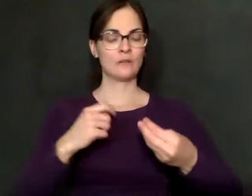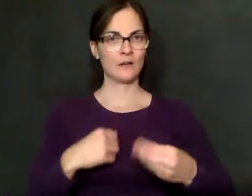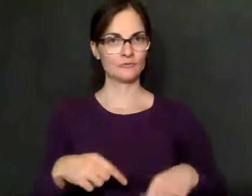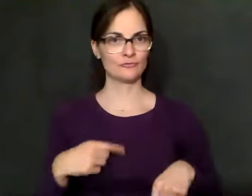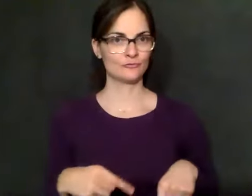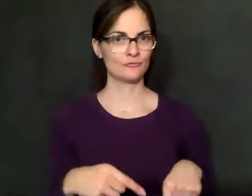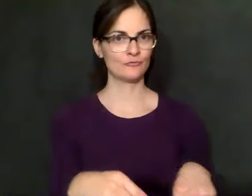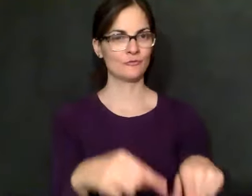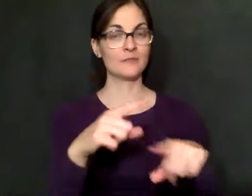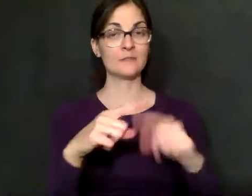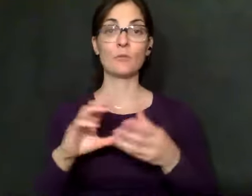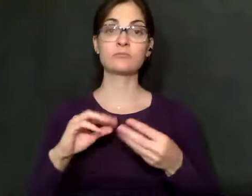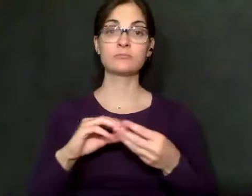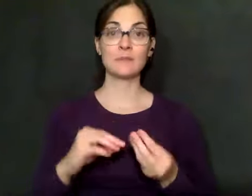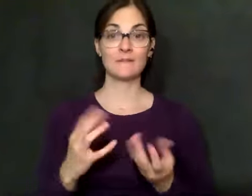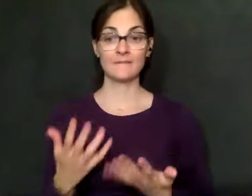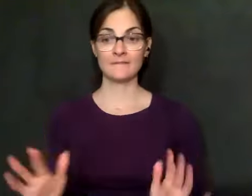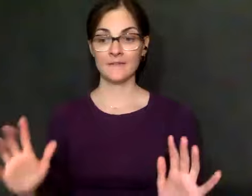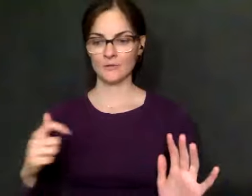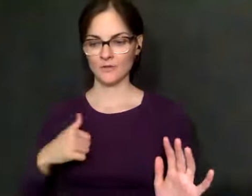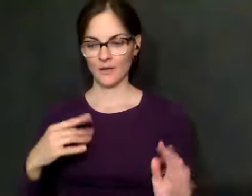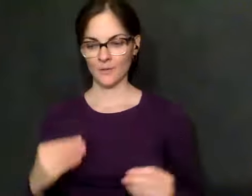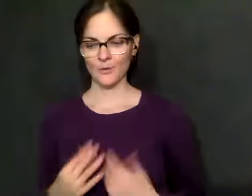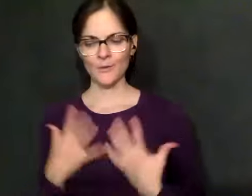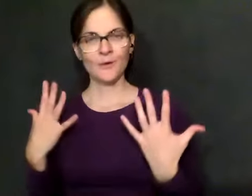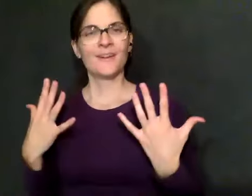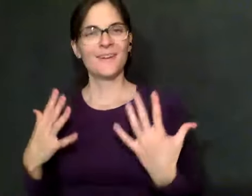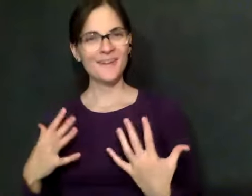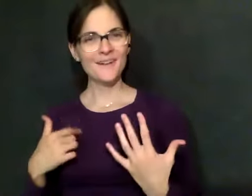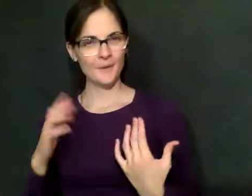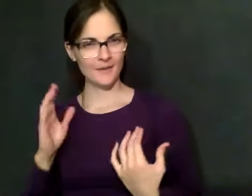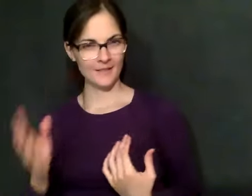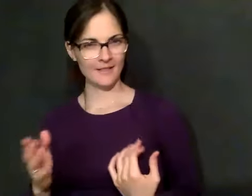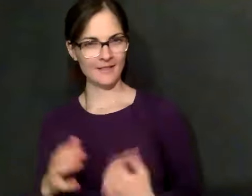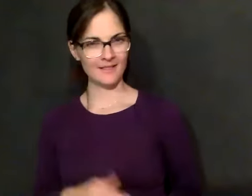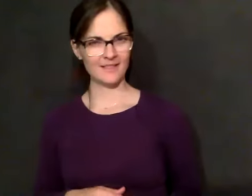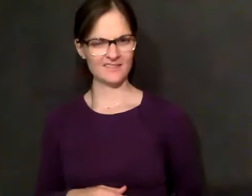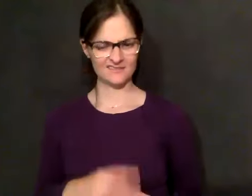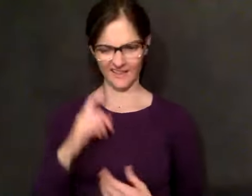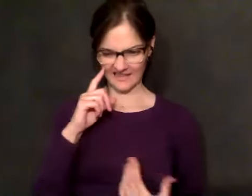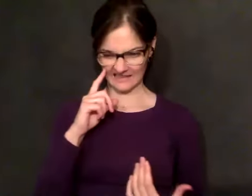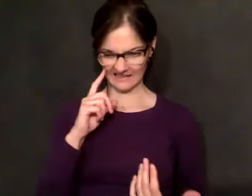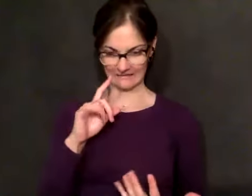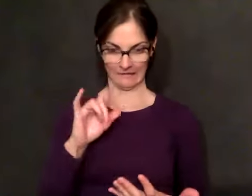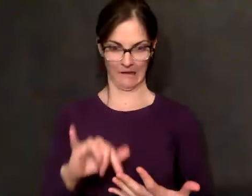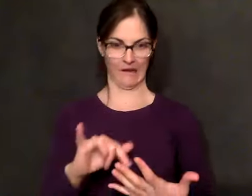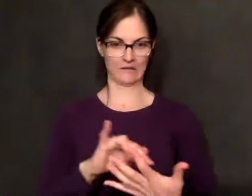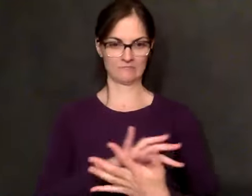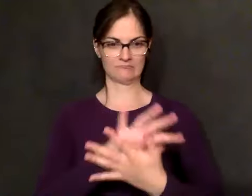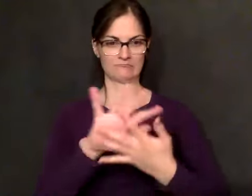finished. So it's just one of those things. And I think that's me, really.